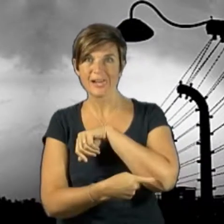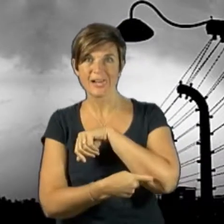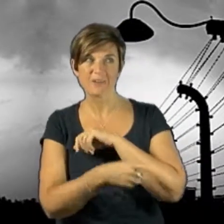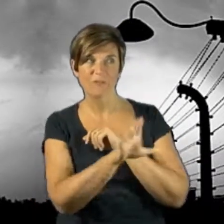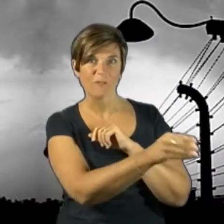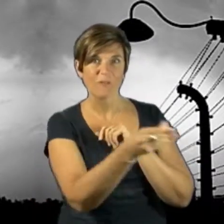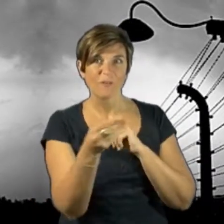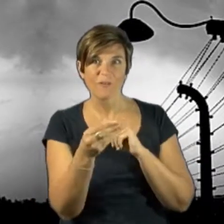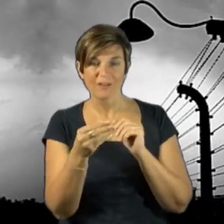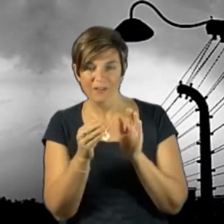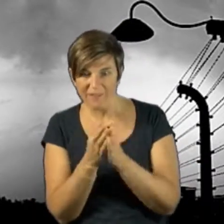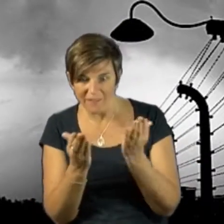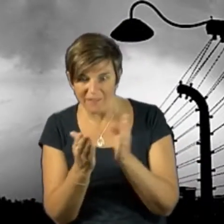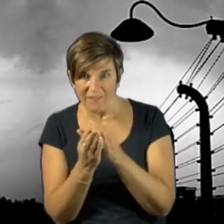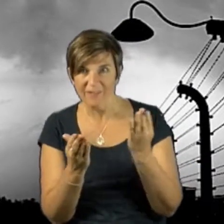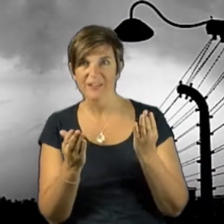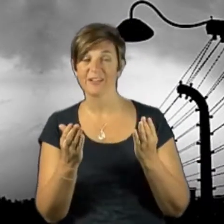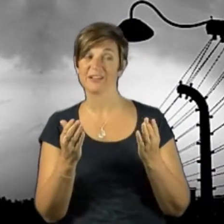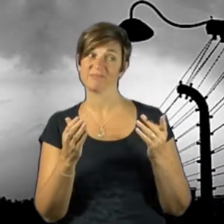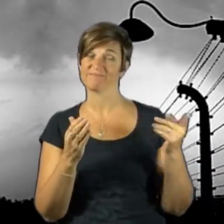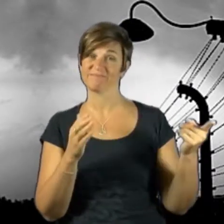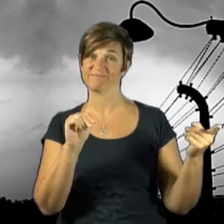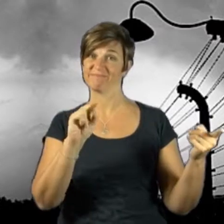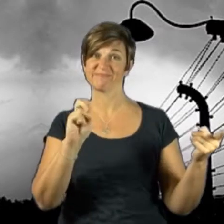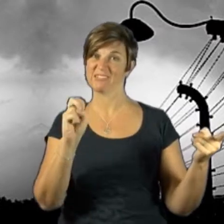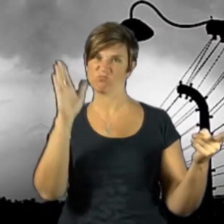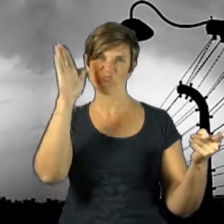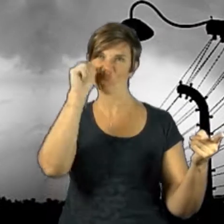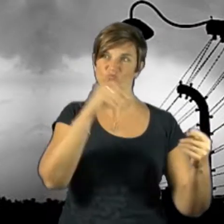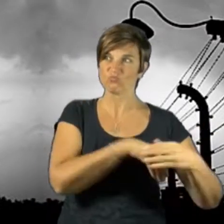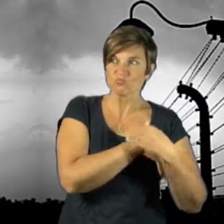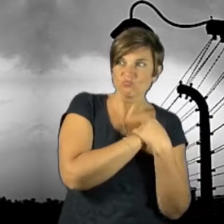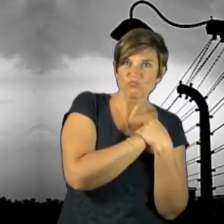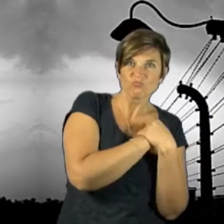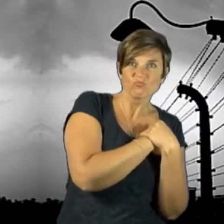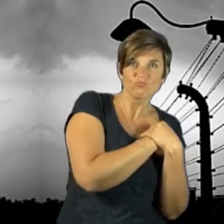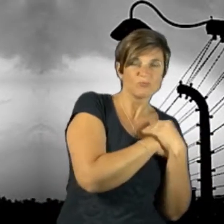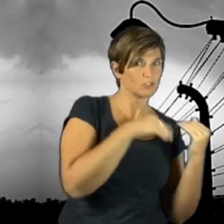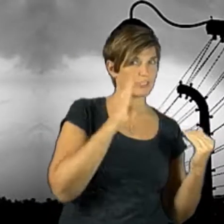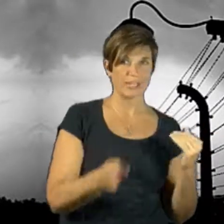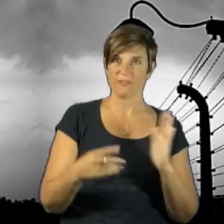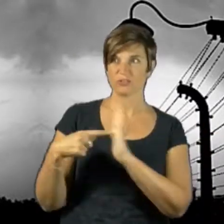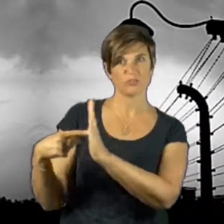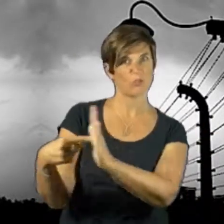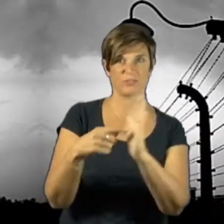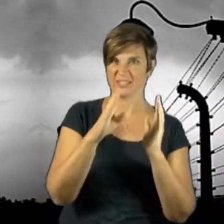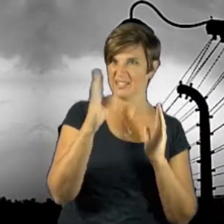I was always very curious to know what was in the diary, but she never showed it to anyone.